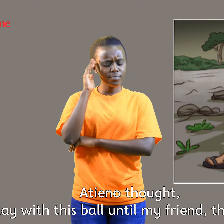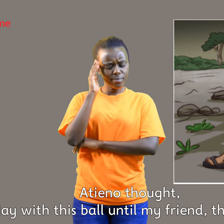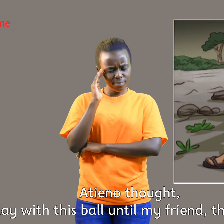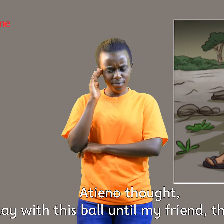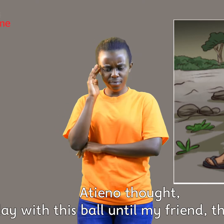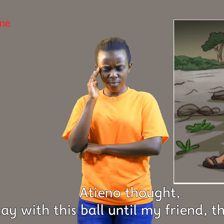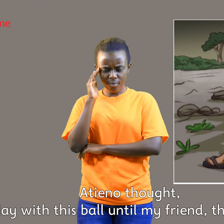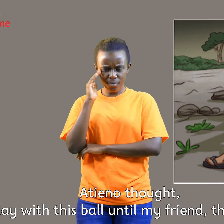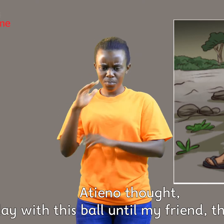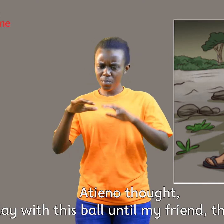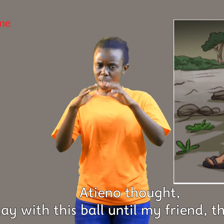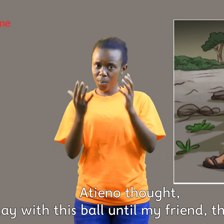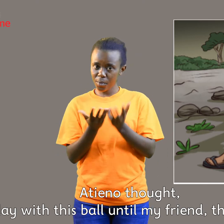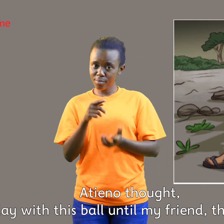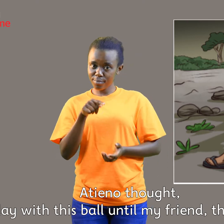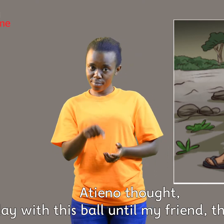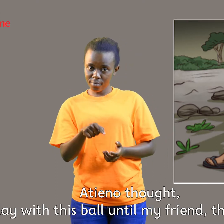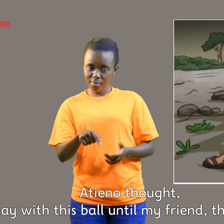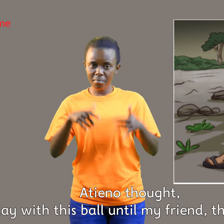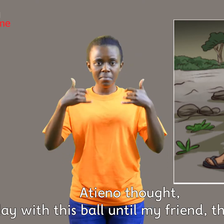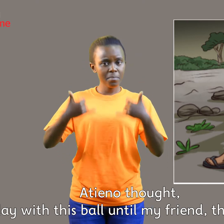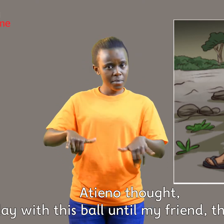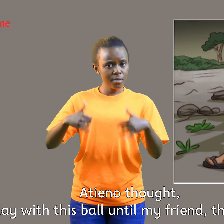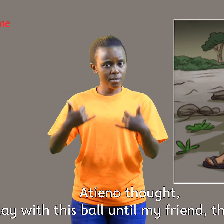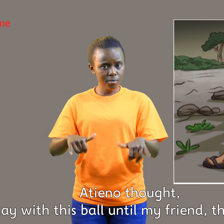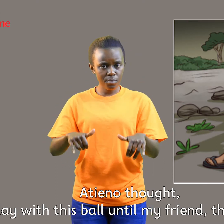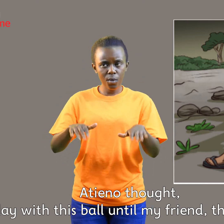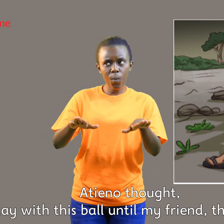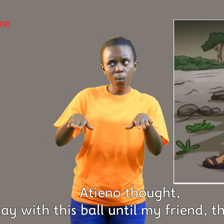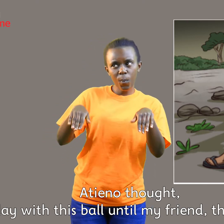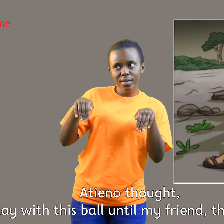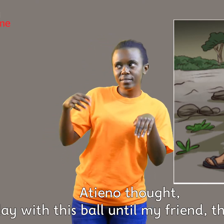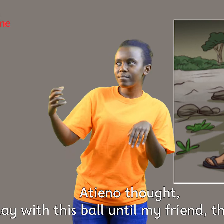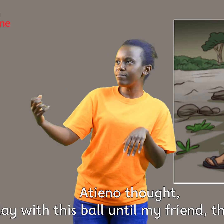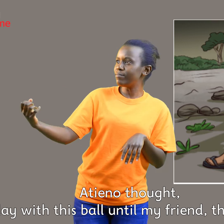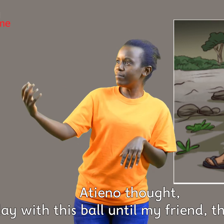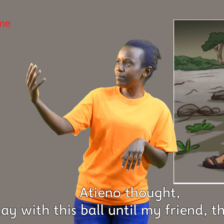Atieno thought, "I will play with this ball until my friend the sun returns."